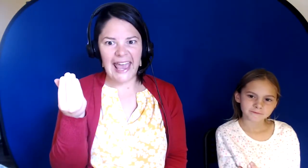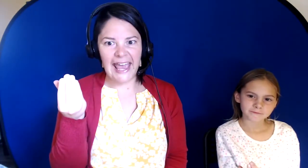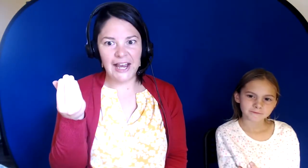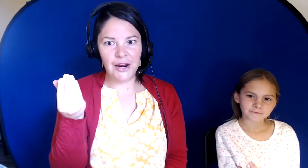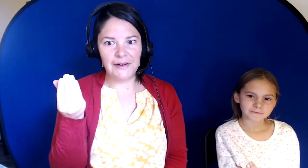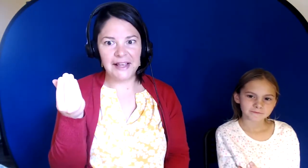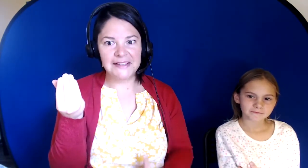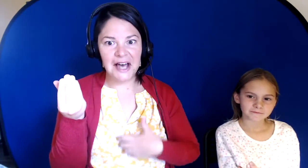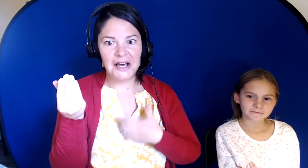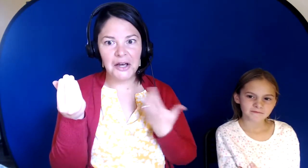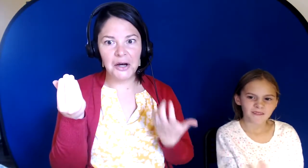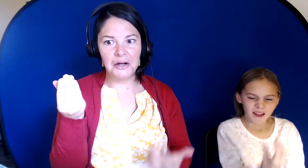Angry taco.